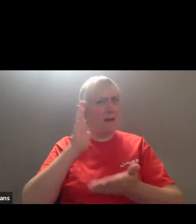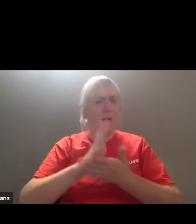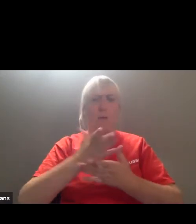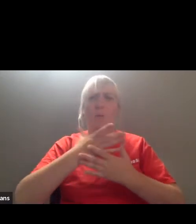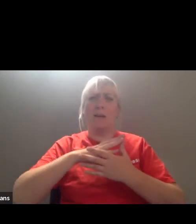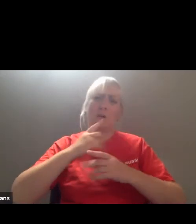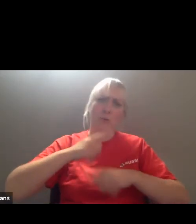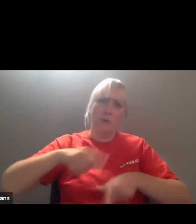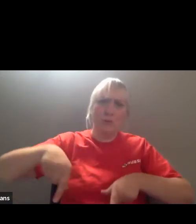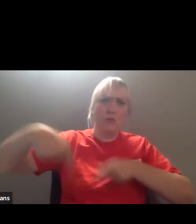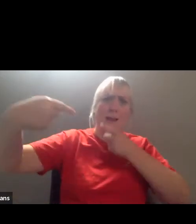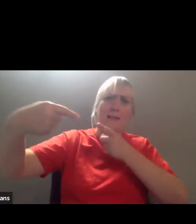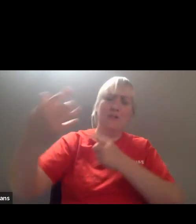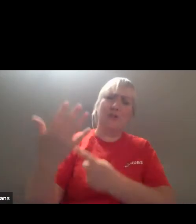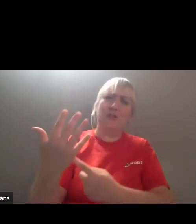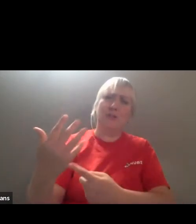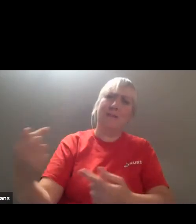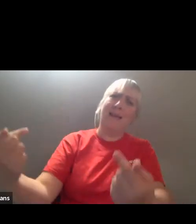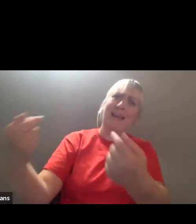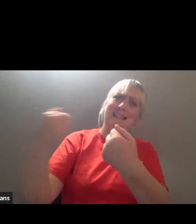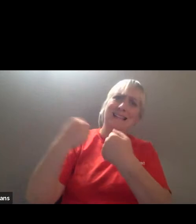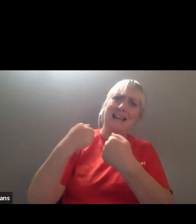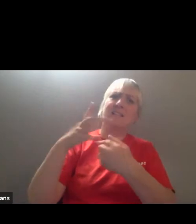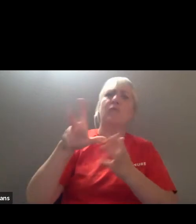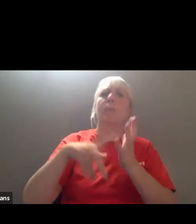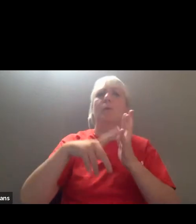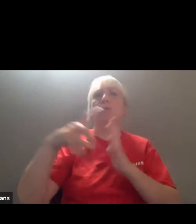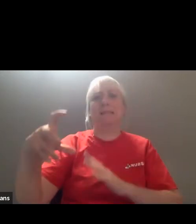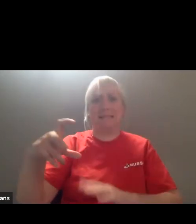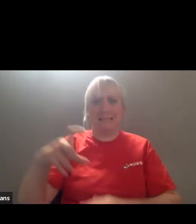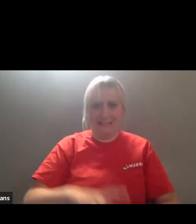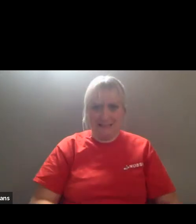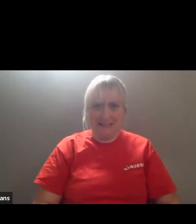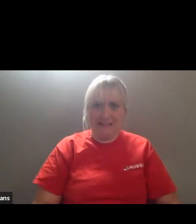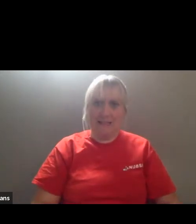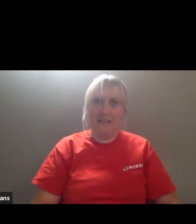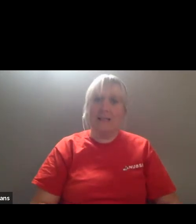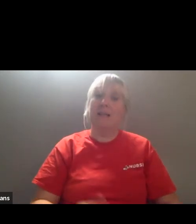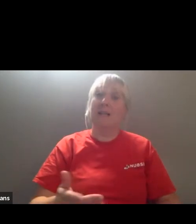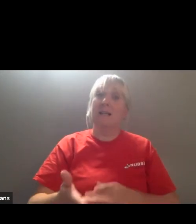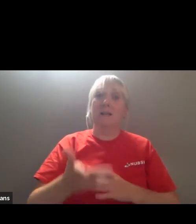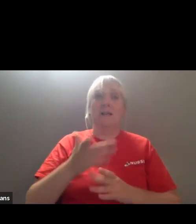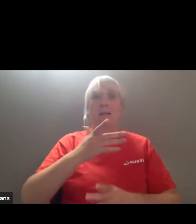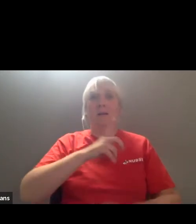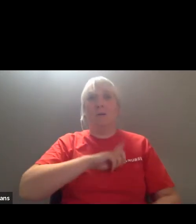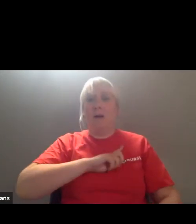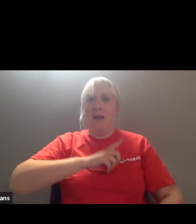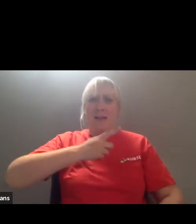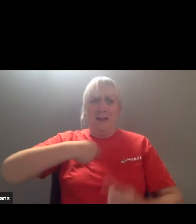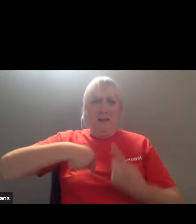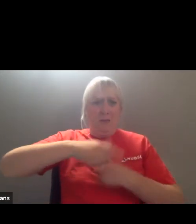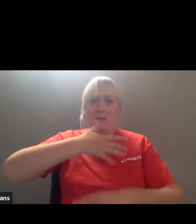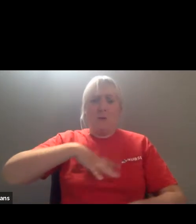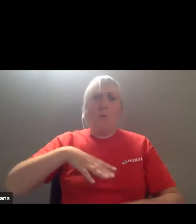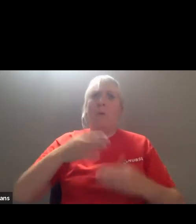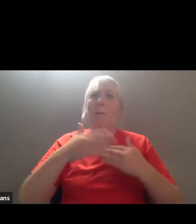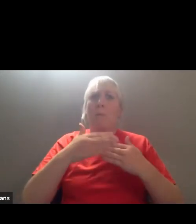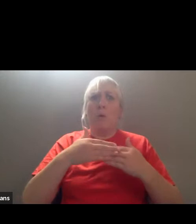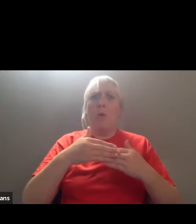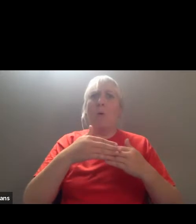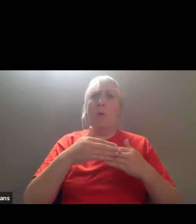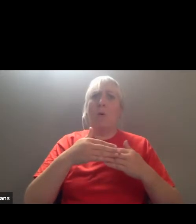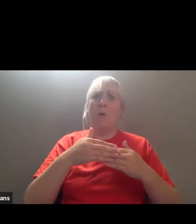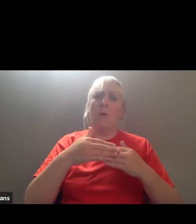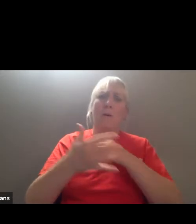attacks represented by universal credit before too many more impoverished people die, commit suicide, go